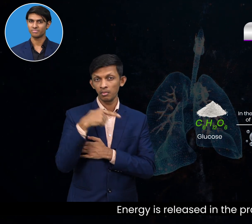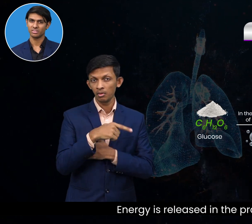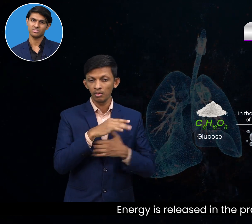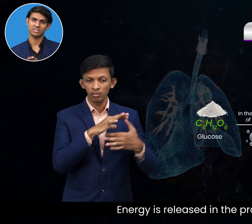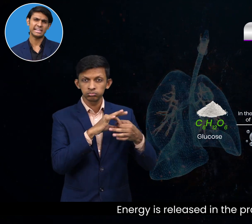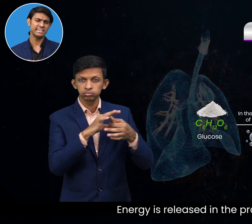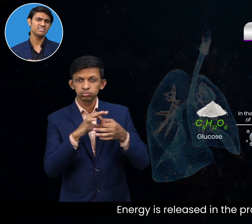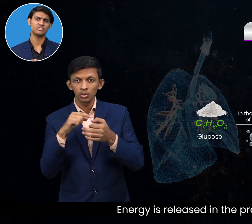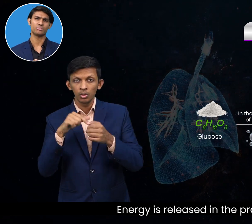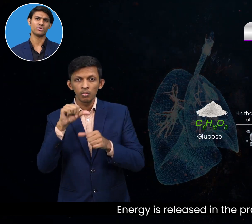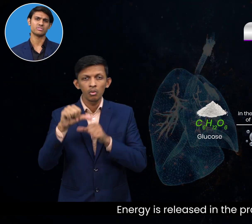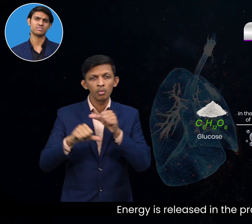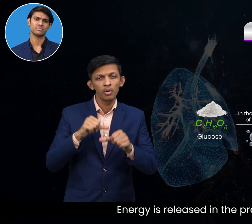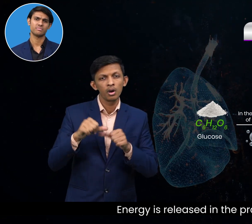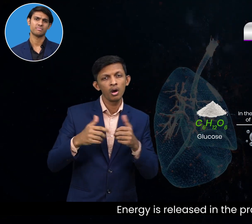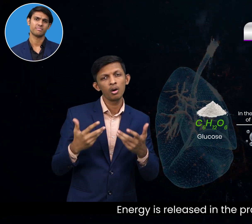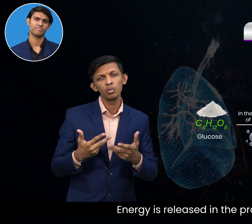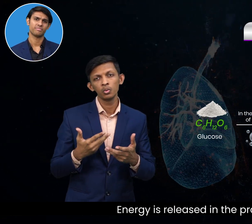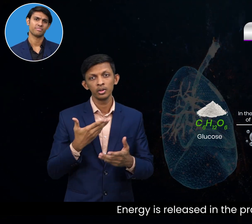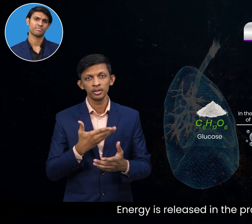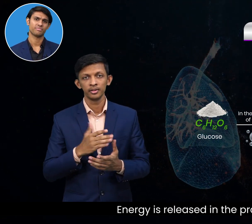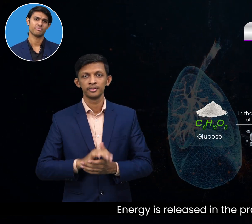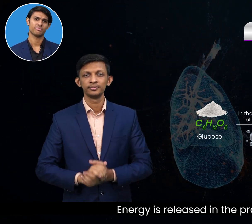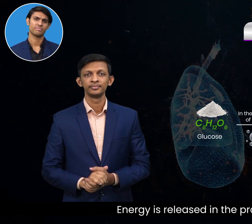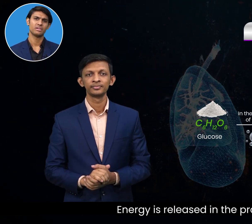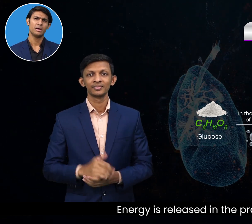Energy is released in the process.